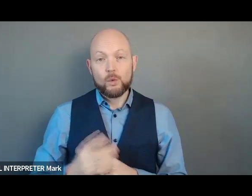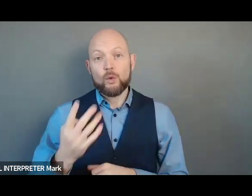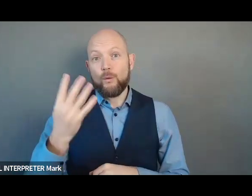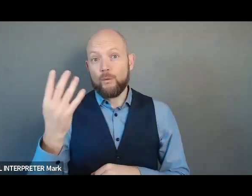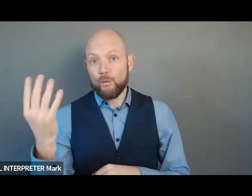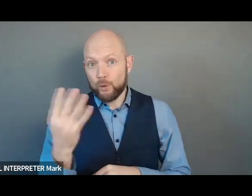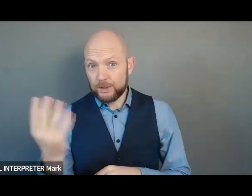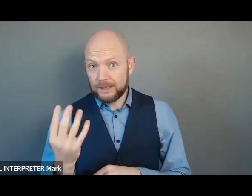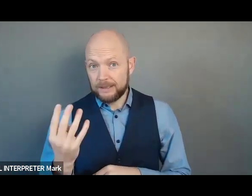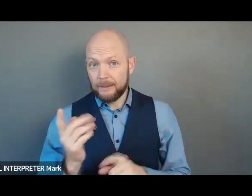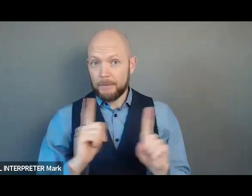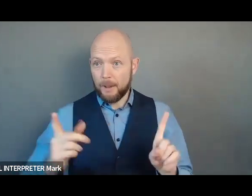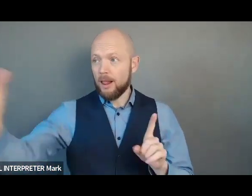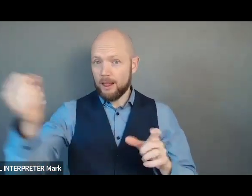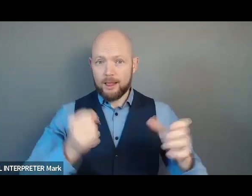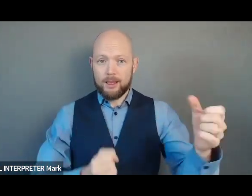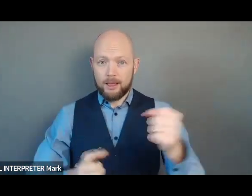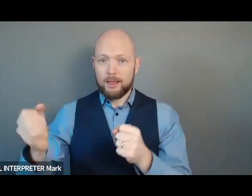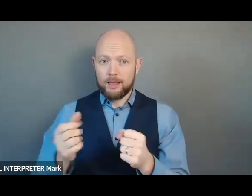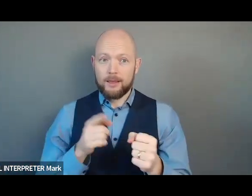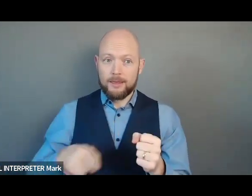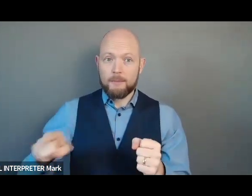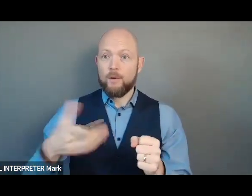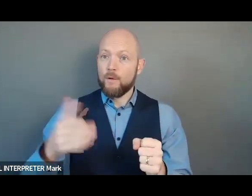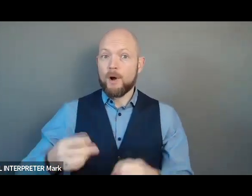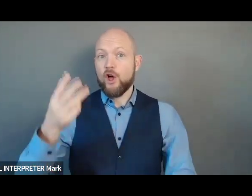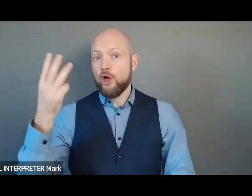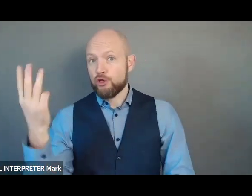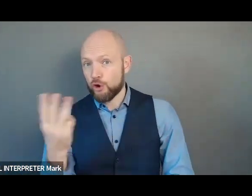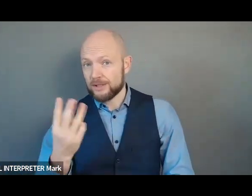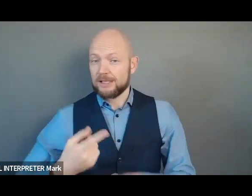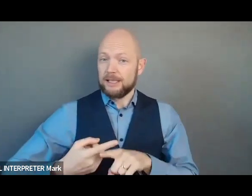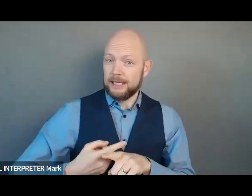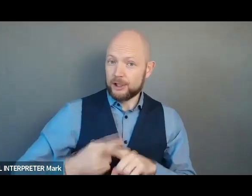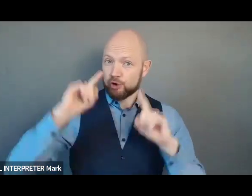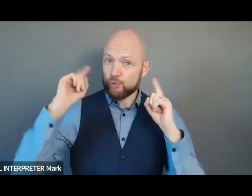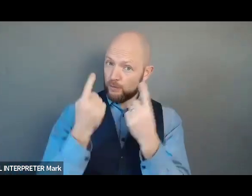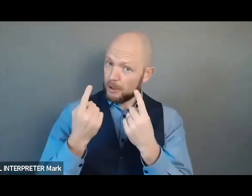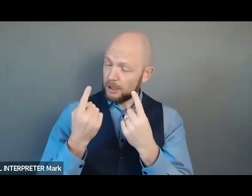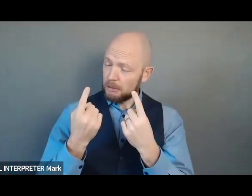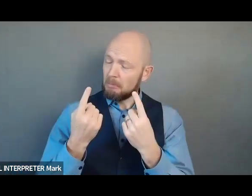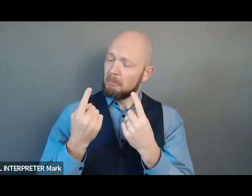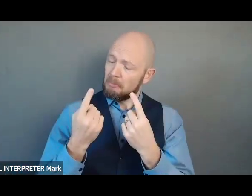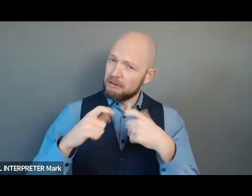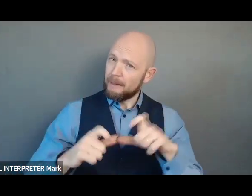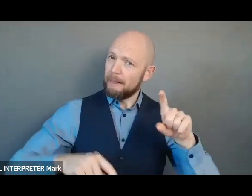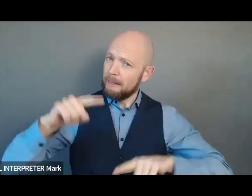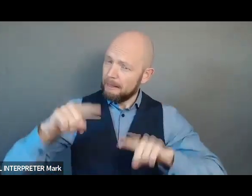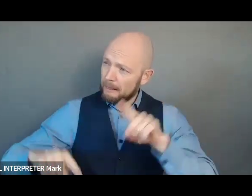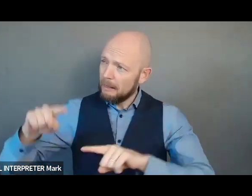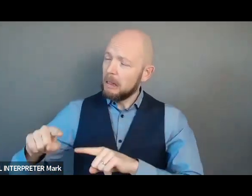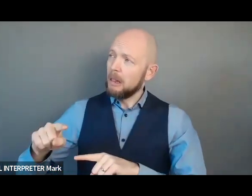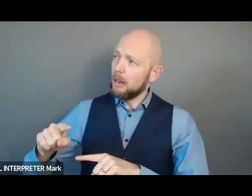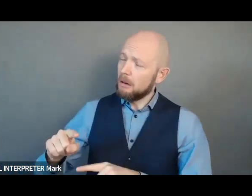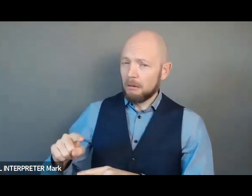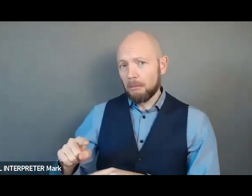recruited from 13 UK universities, 13 English universities, so that's still very diverse. So yeah,